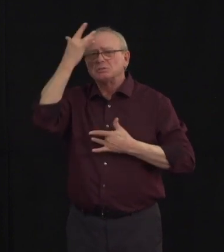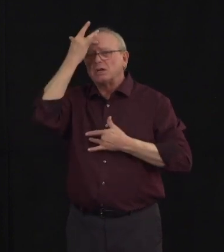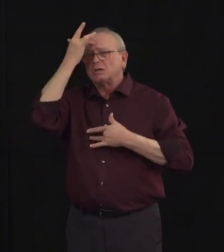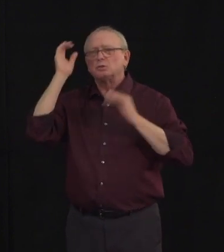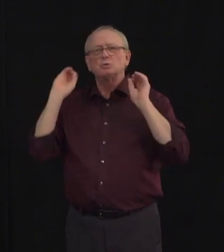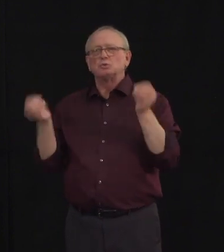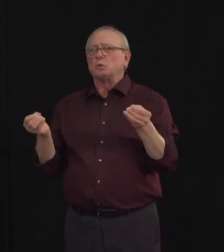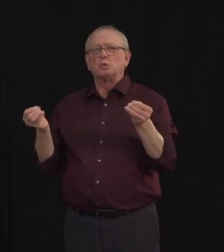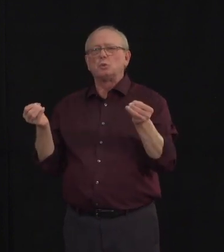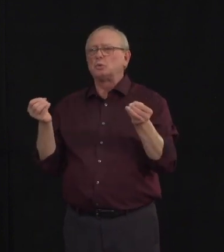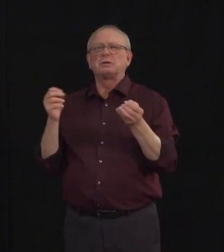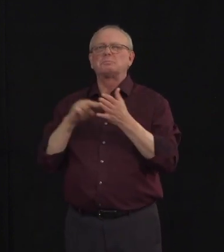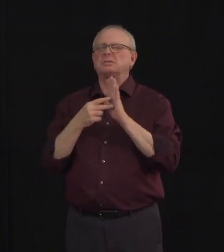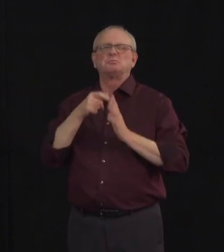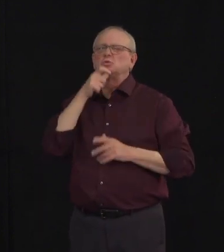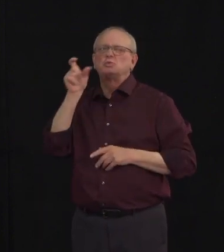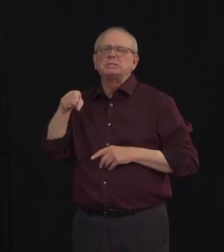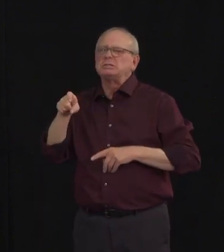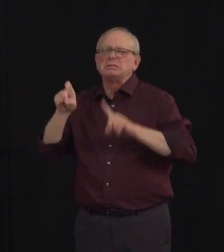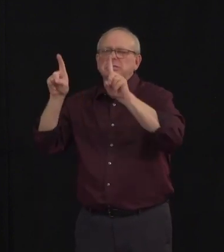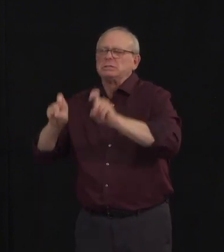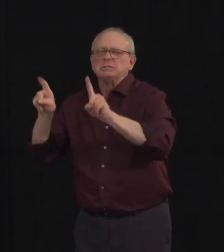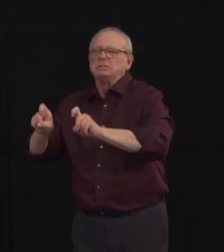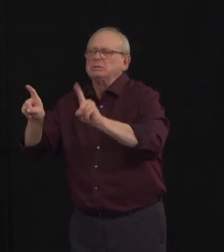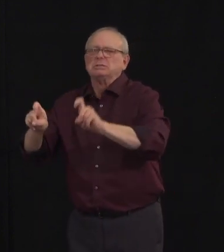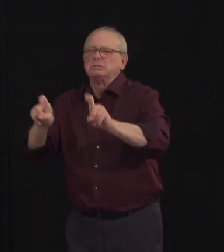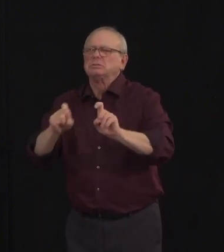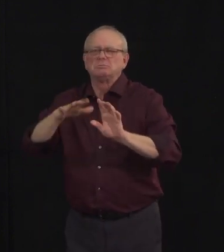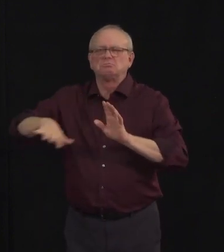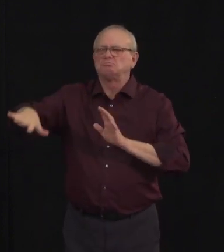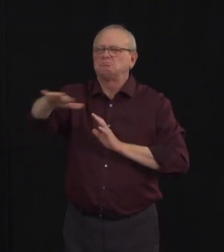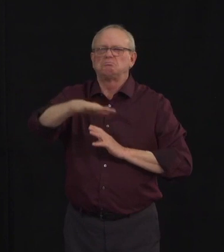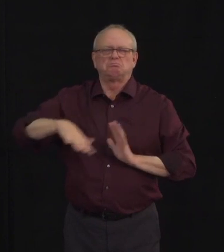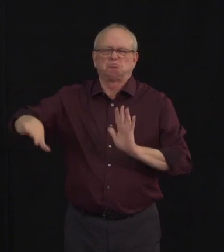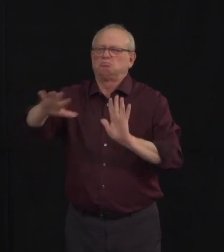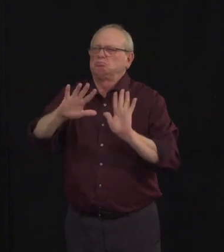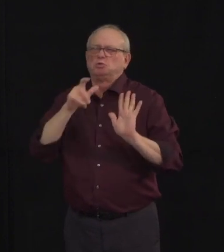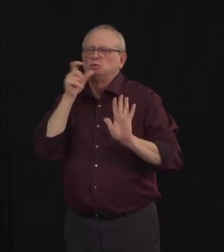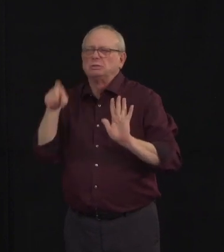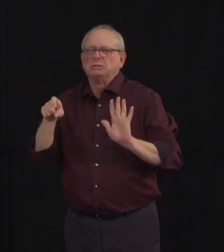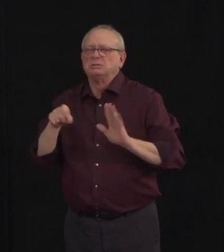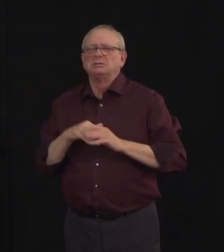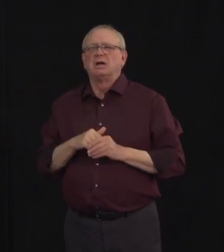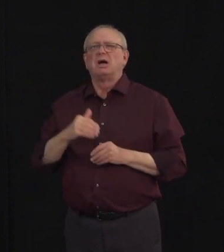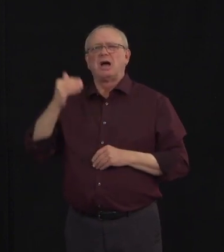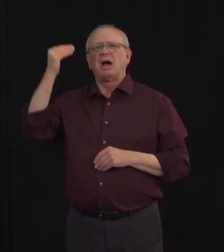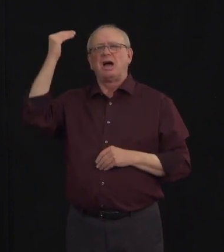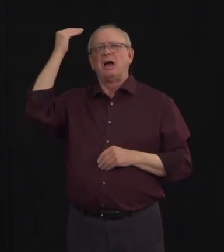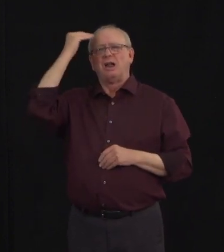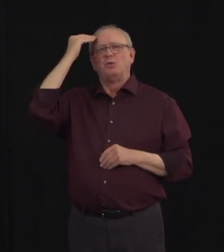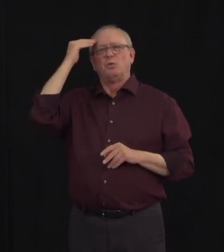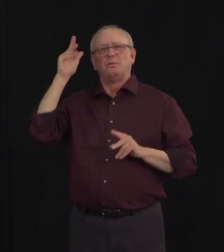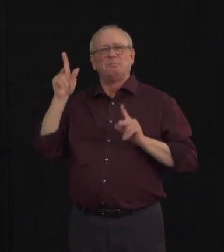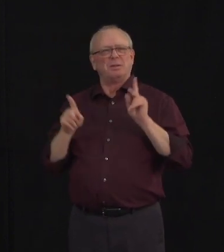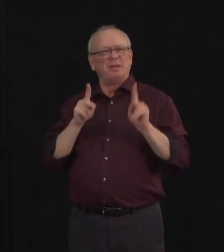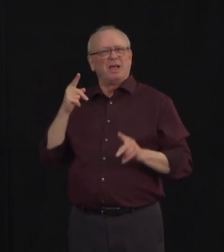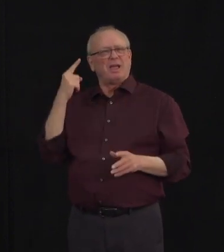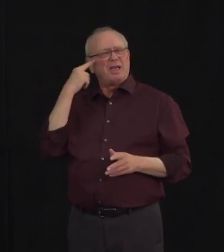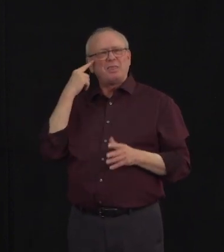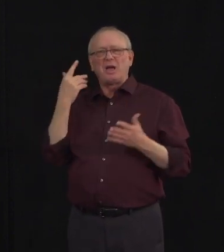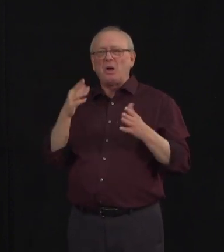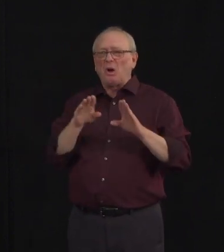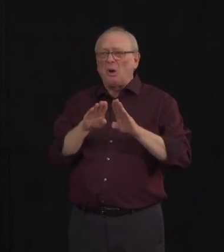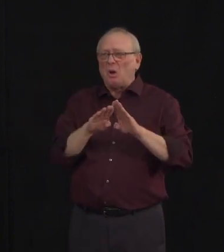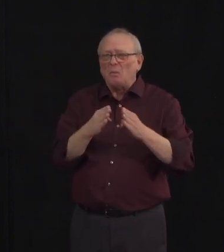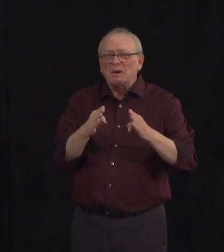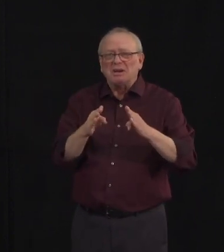odd to contemplate restarting the economy after hearing about these outbreaks. While the final decision on entering Stage 1 has not